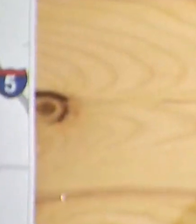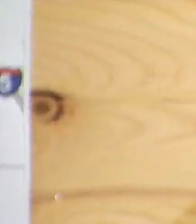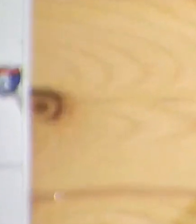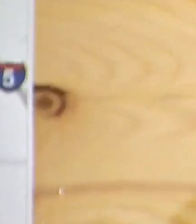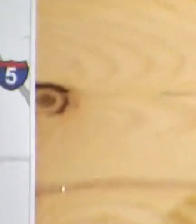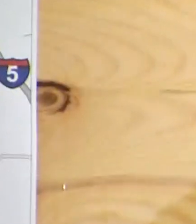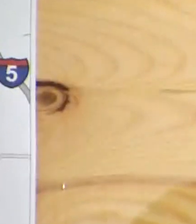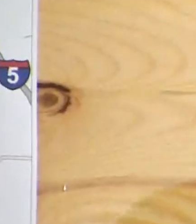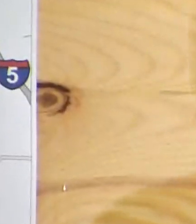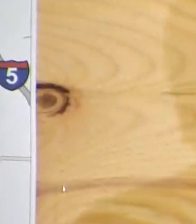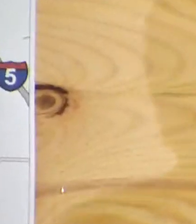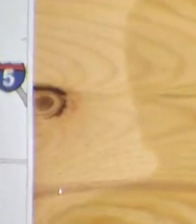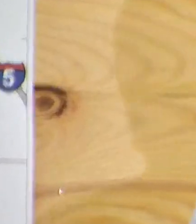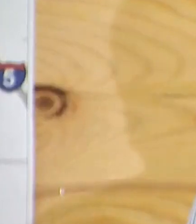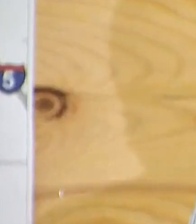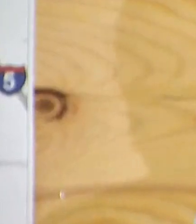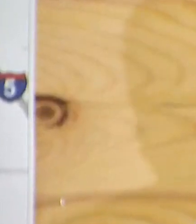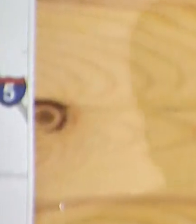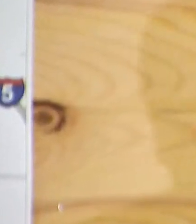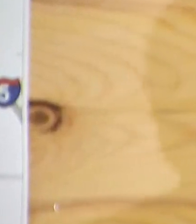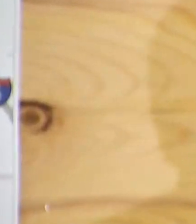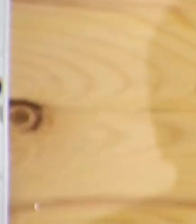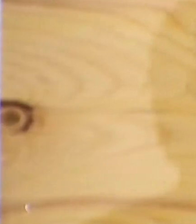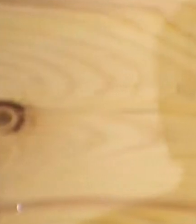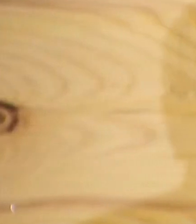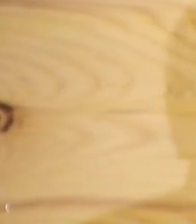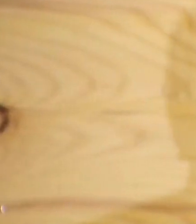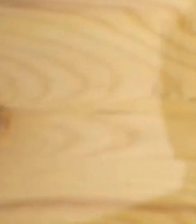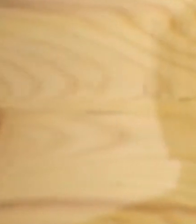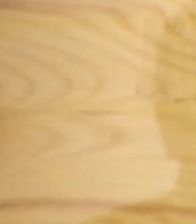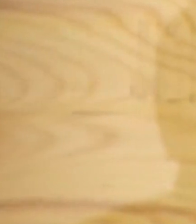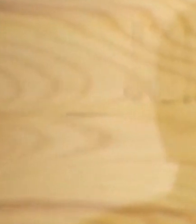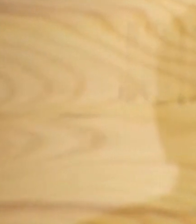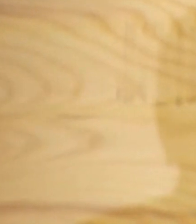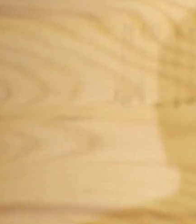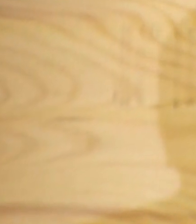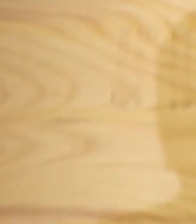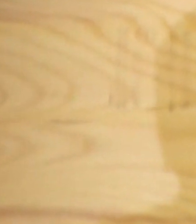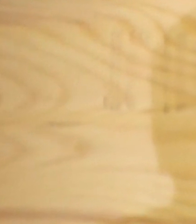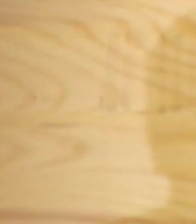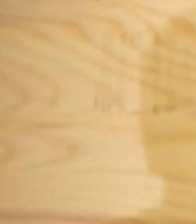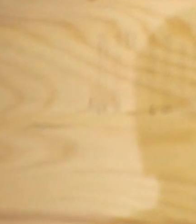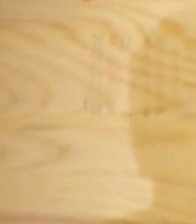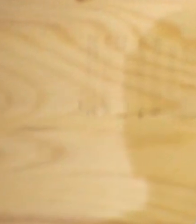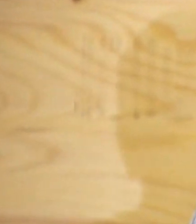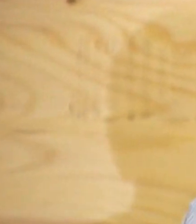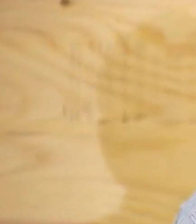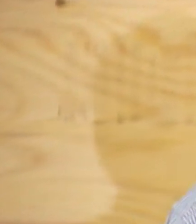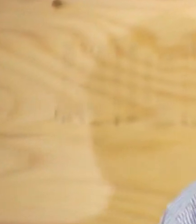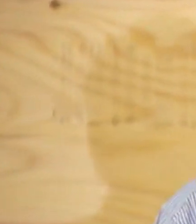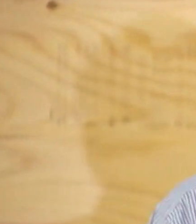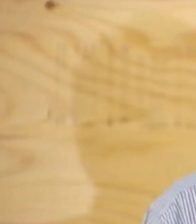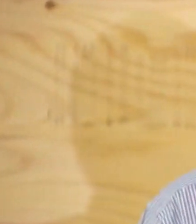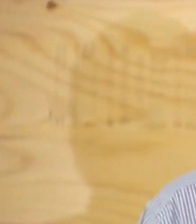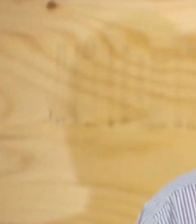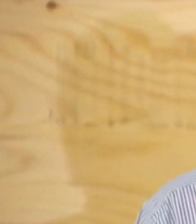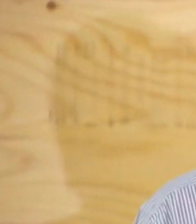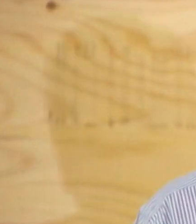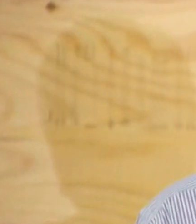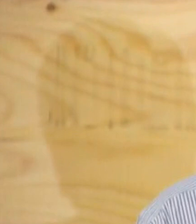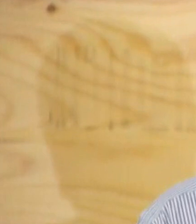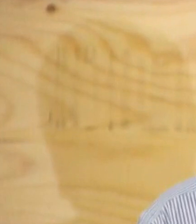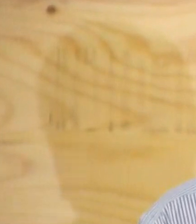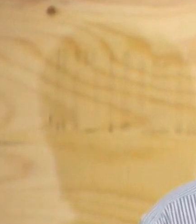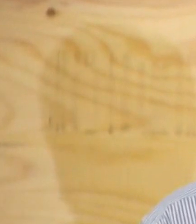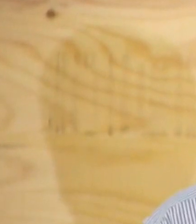I'm Congressman Mike Thompson, and I represent the area that's been impacted by the fire. I want to thank all of the fire and law